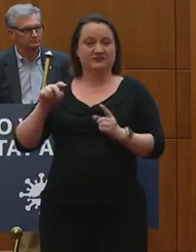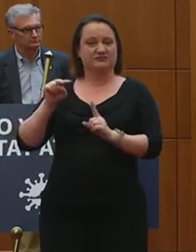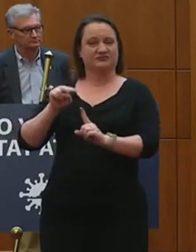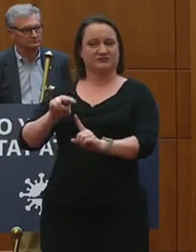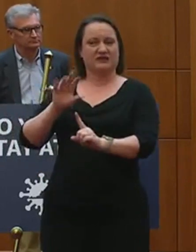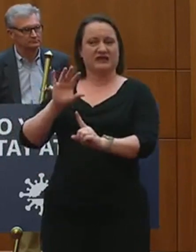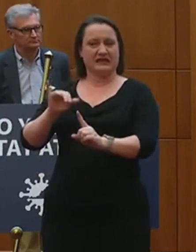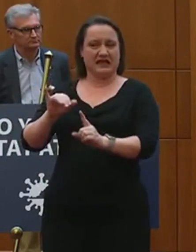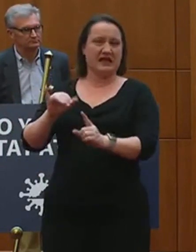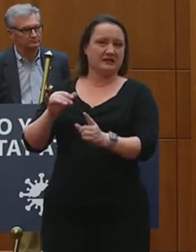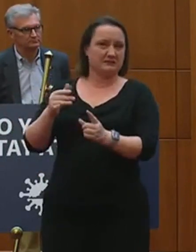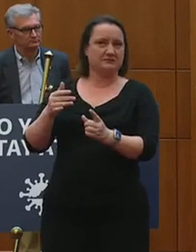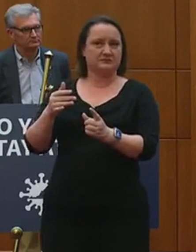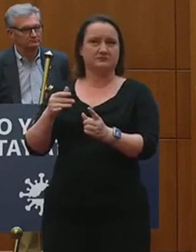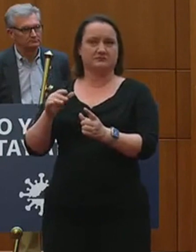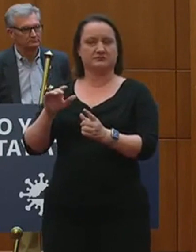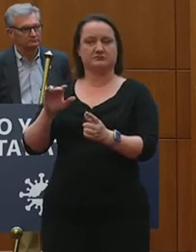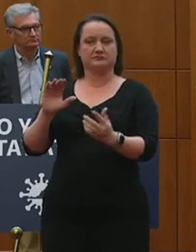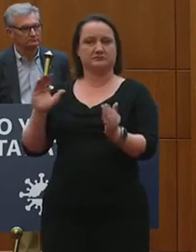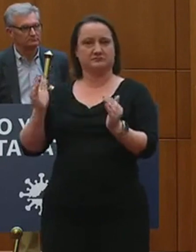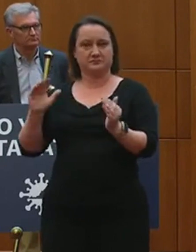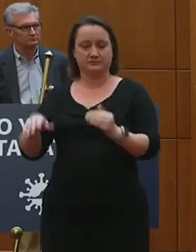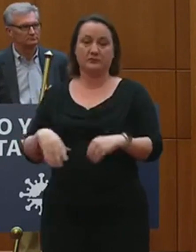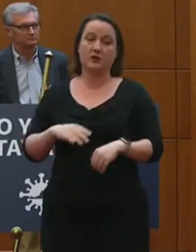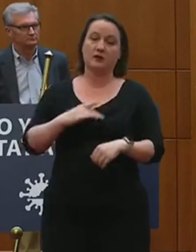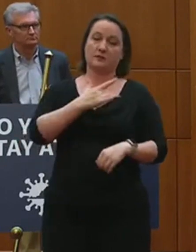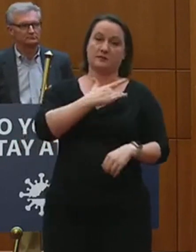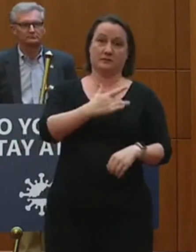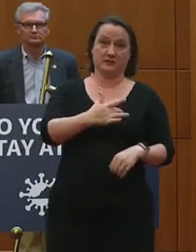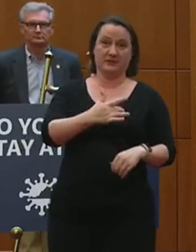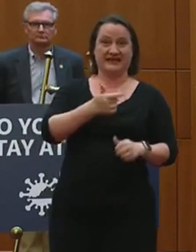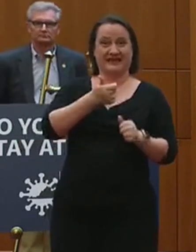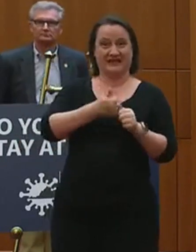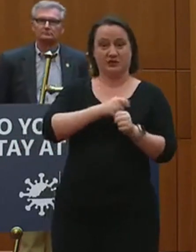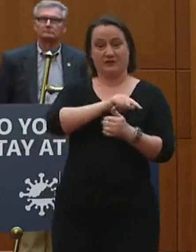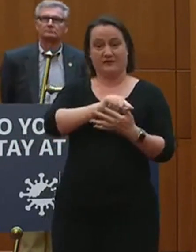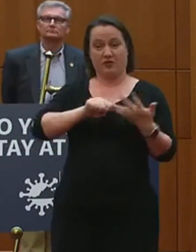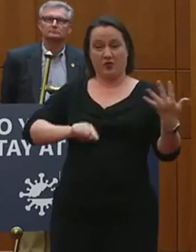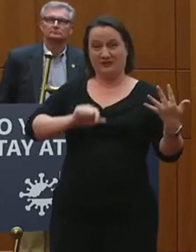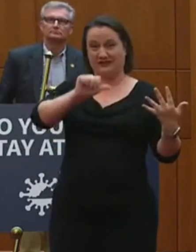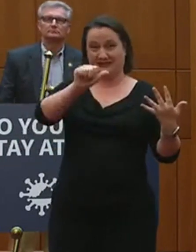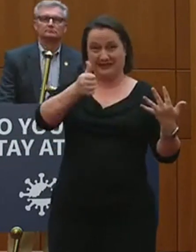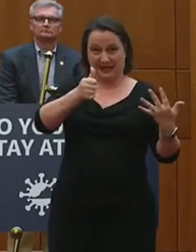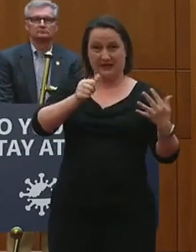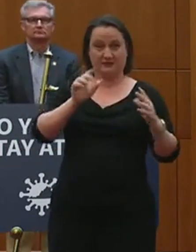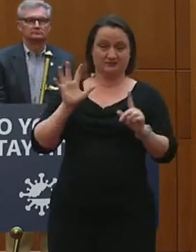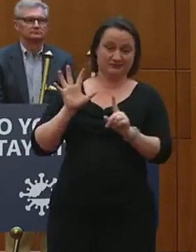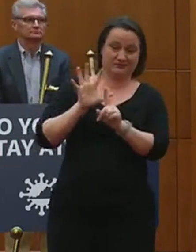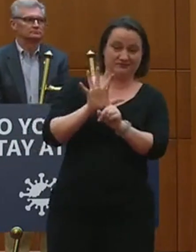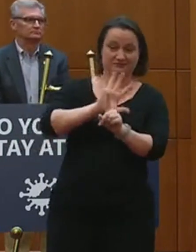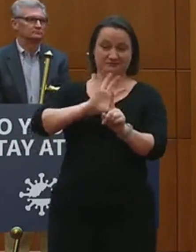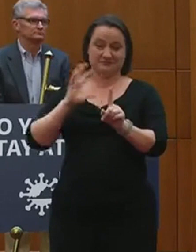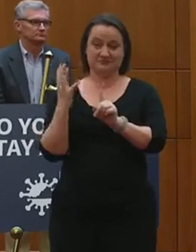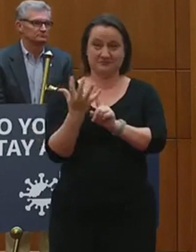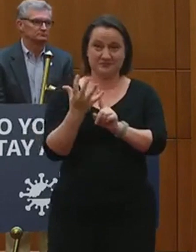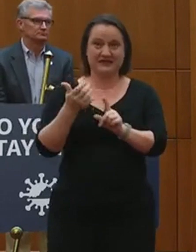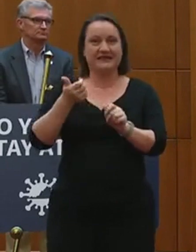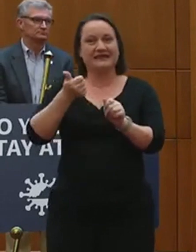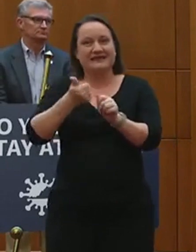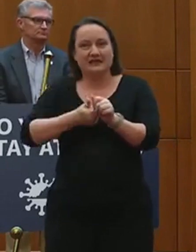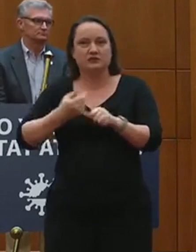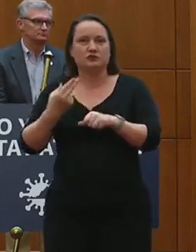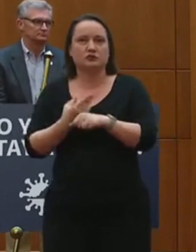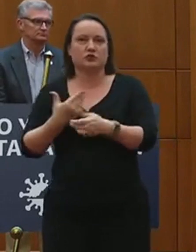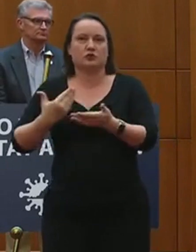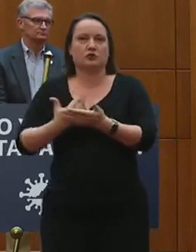in normal times, each one of the providers I listed, each one of those 10 providers uses a new mask,